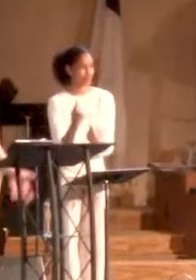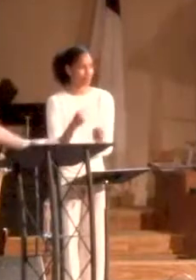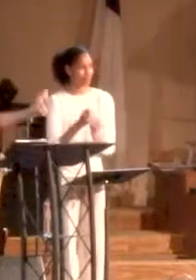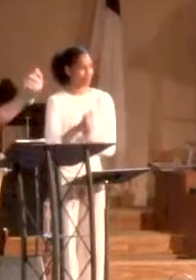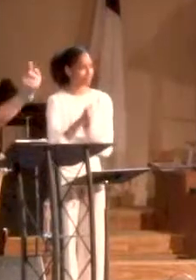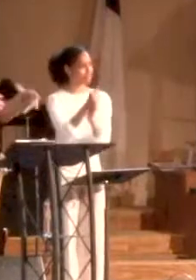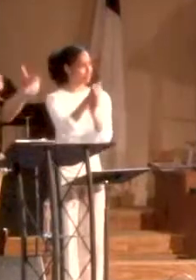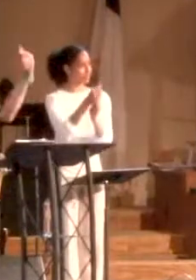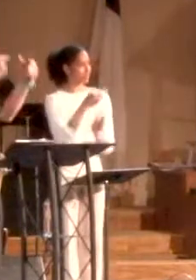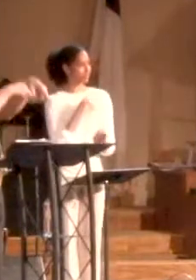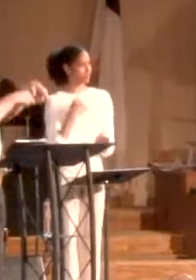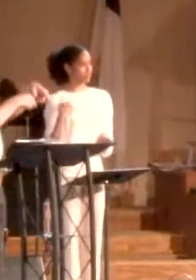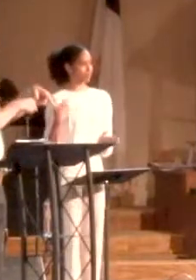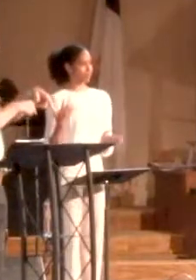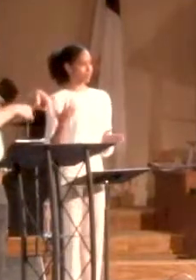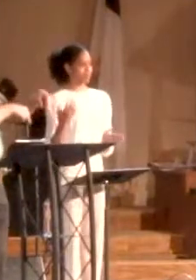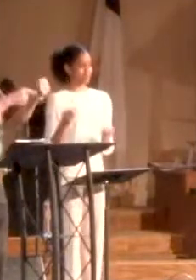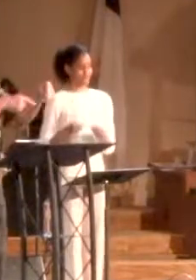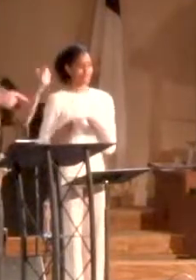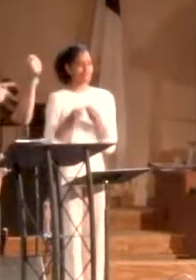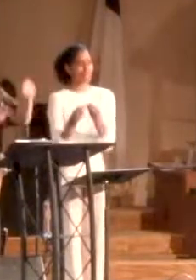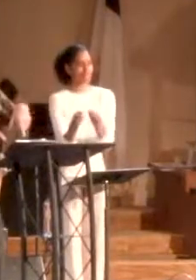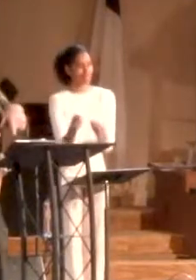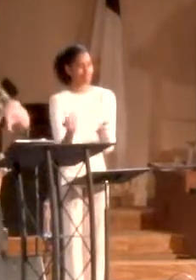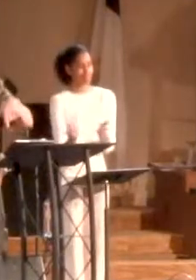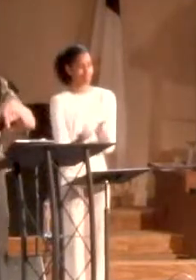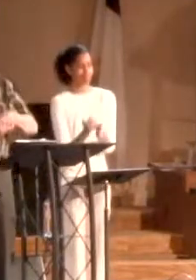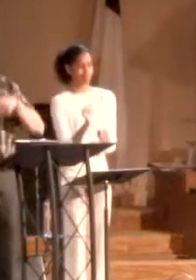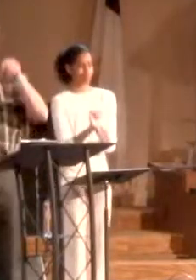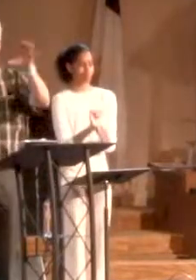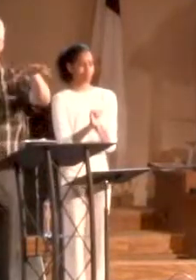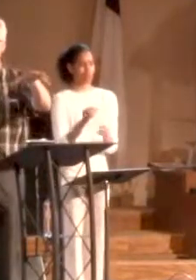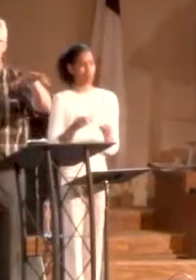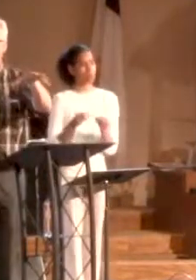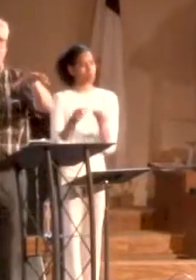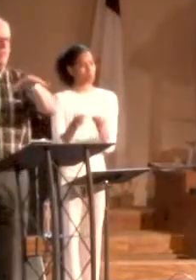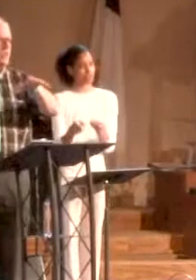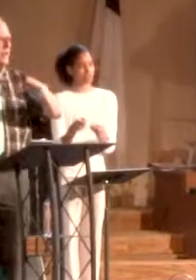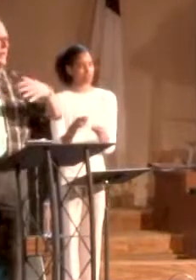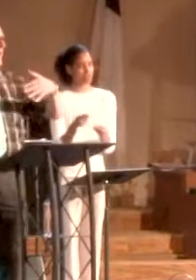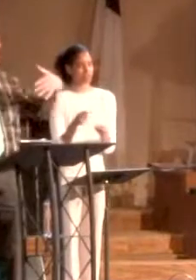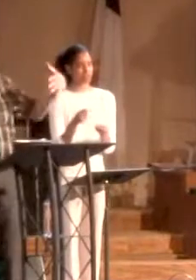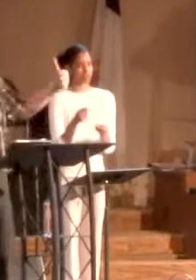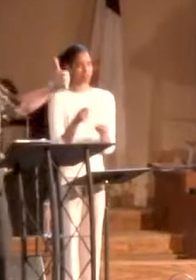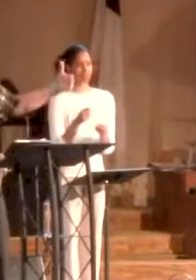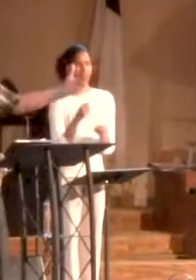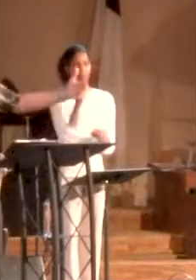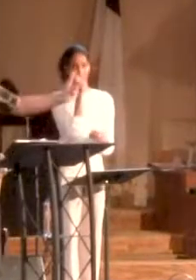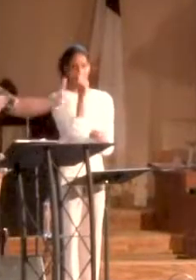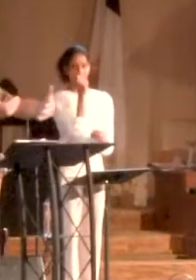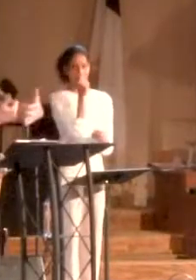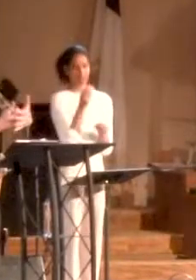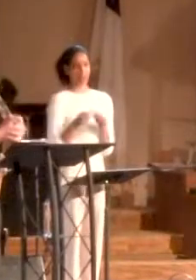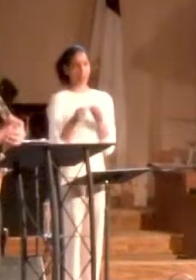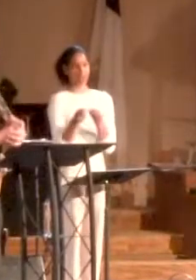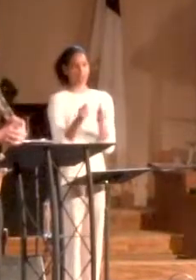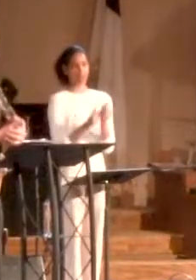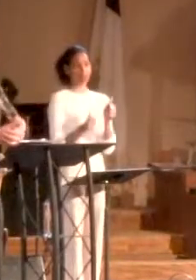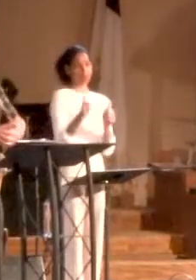You know, put the newcomers in charge of outreach and